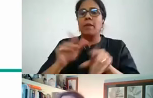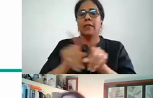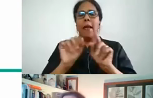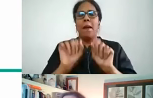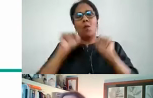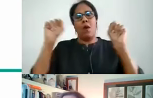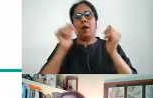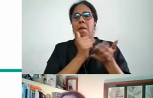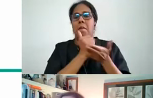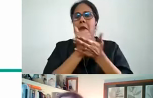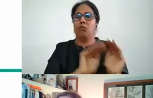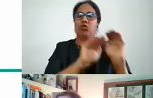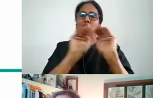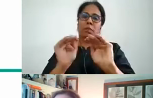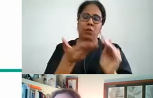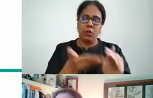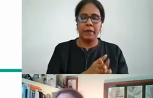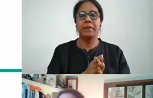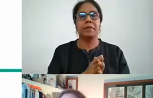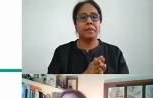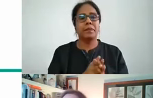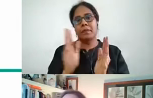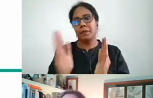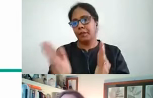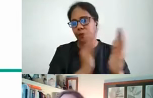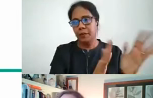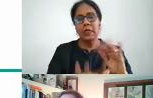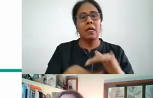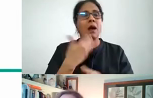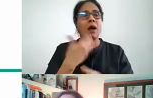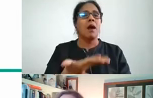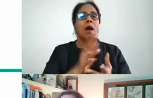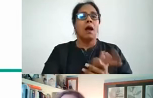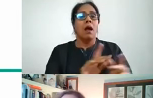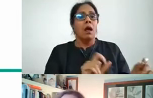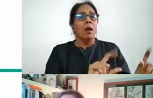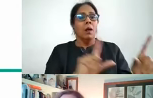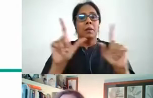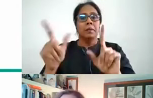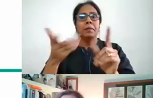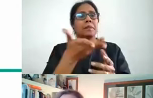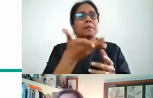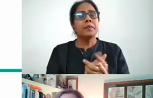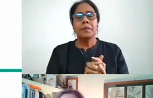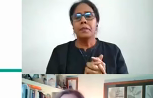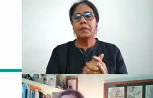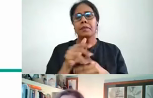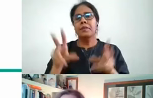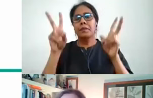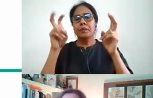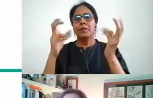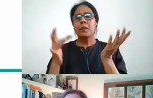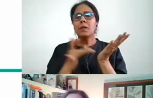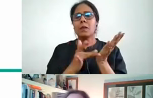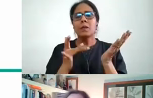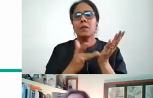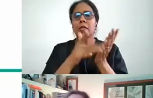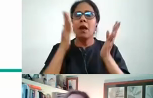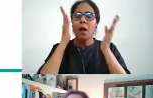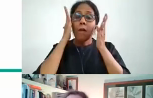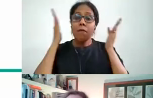Okay. The next slide, and here, you know, we talk about the technology. We're so focused on the